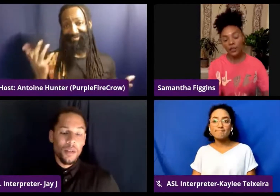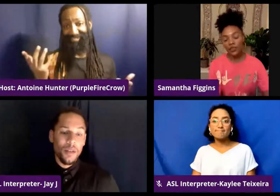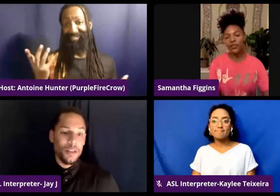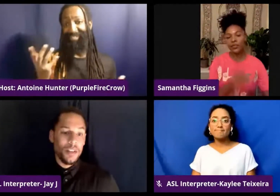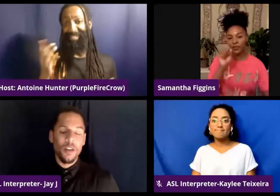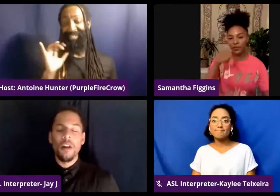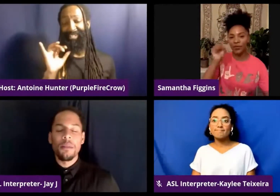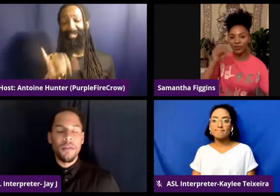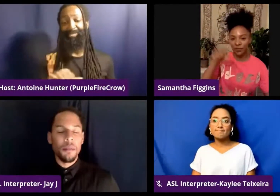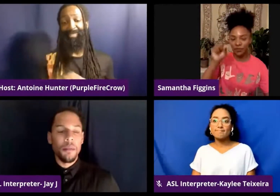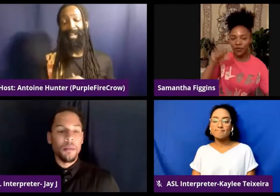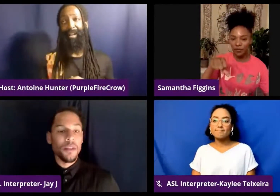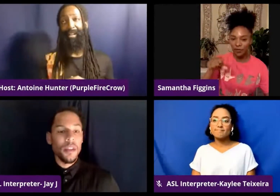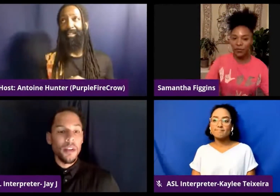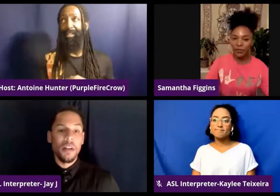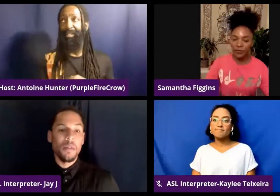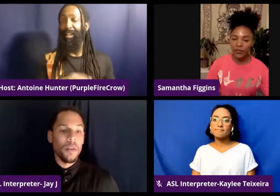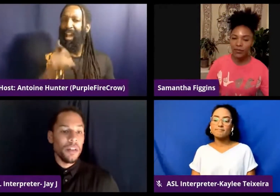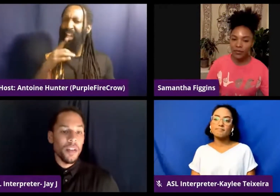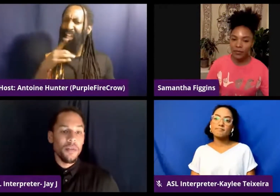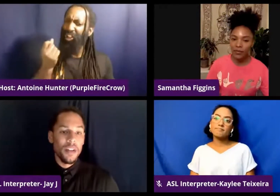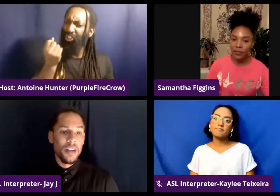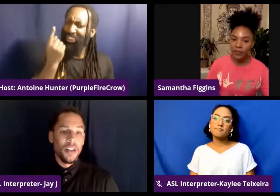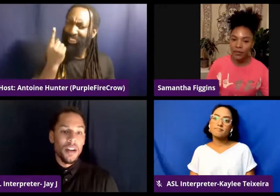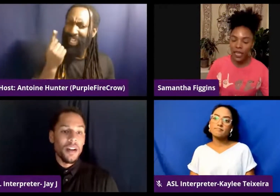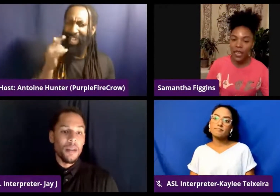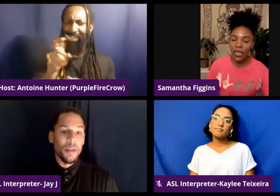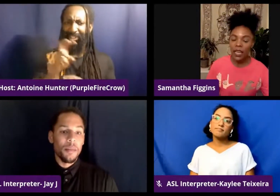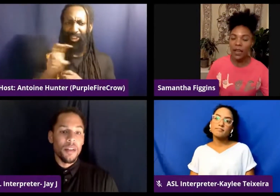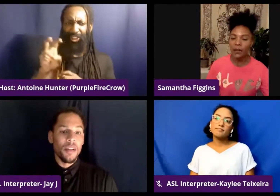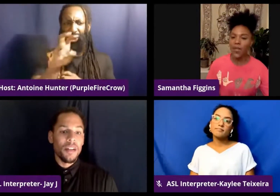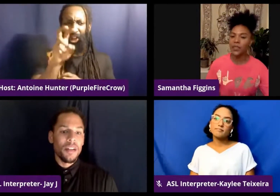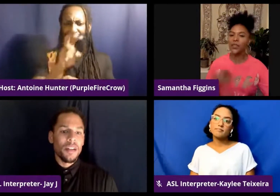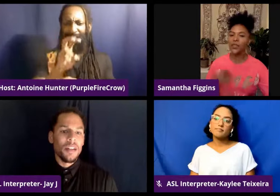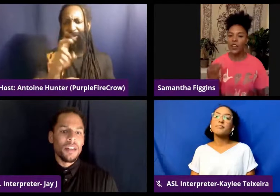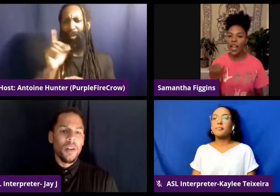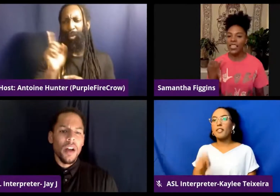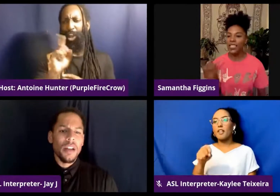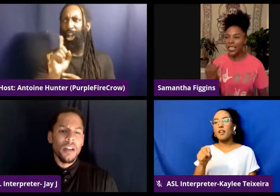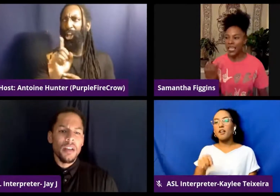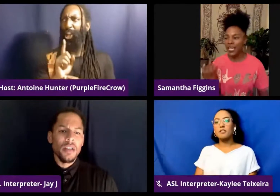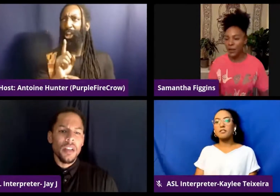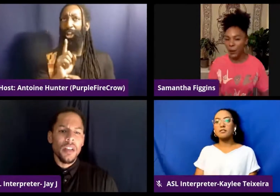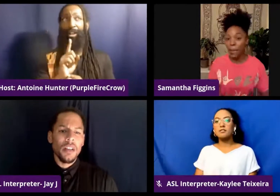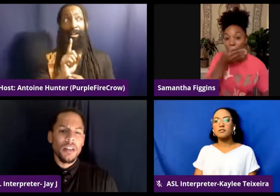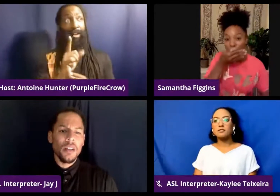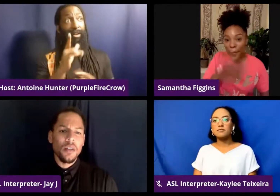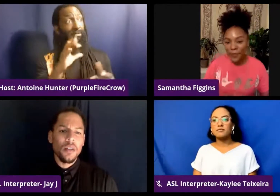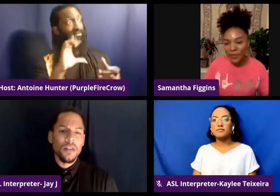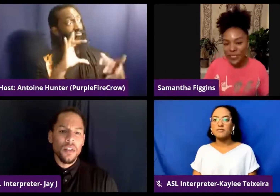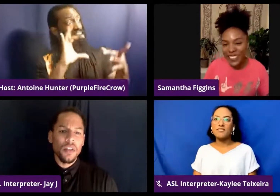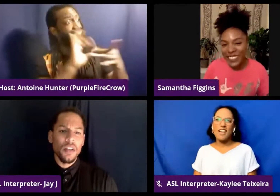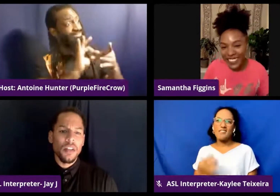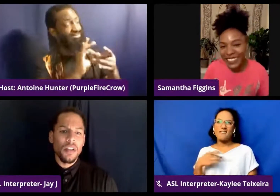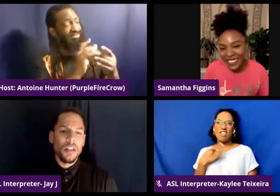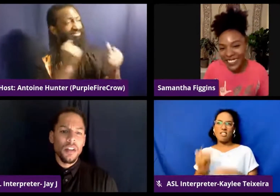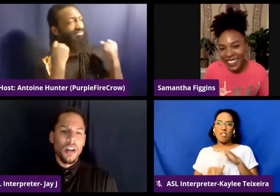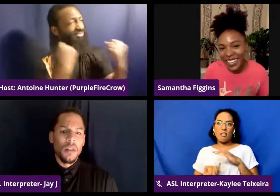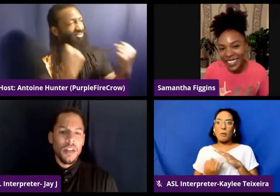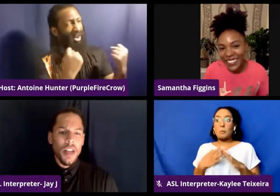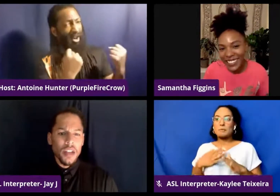are deaf, and I'm the only, or all my family members are hearing, and I'm the only deaf. Yeah. So I can understand, that